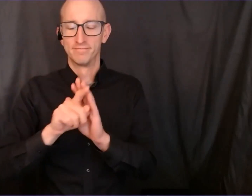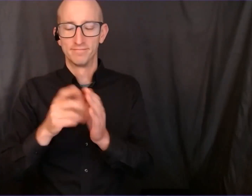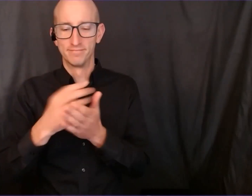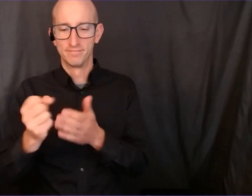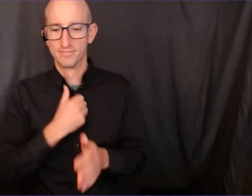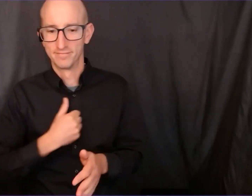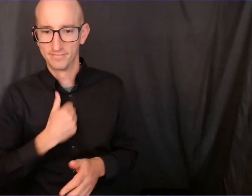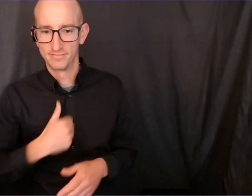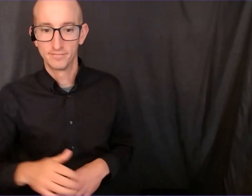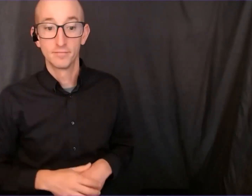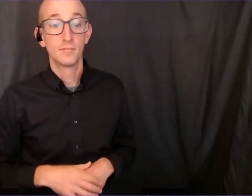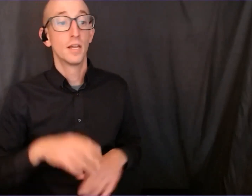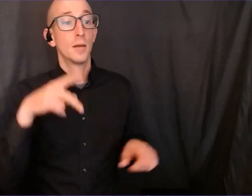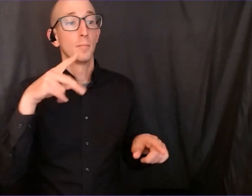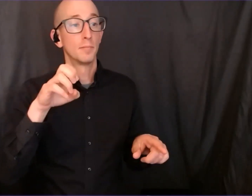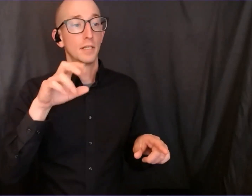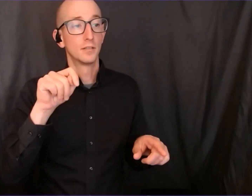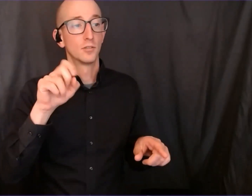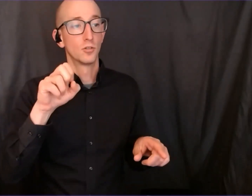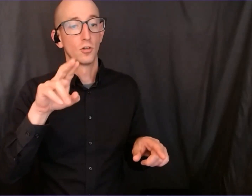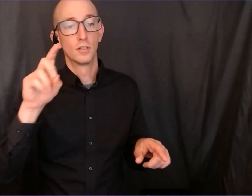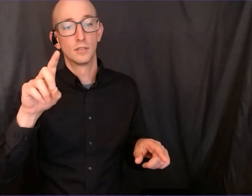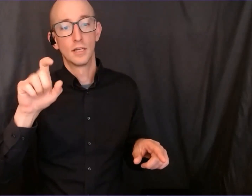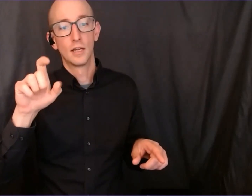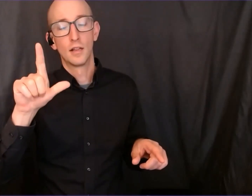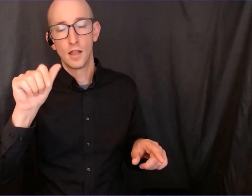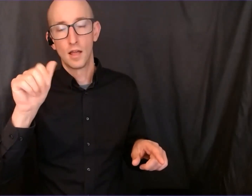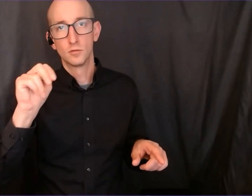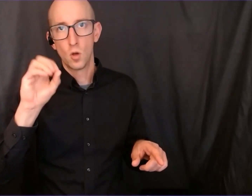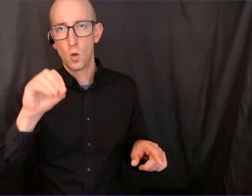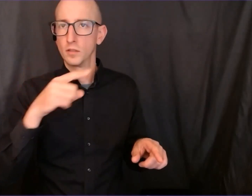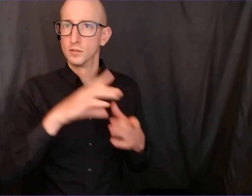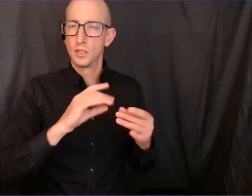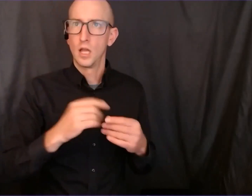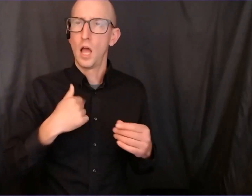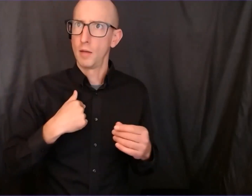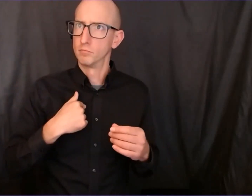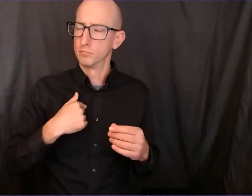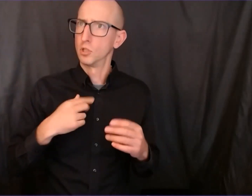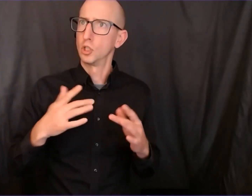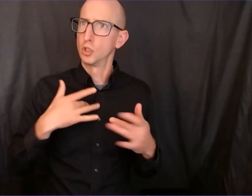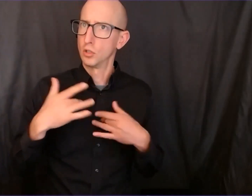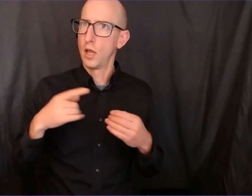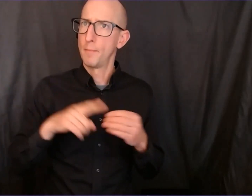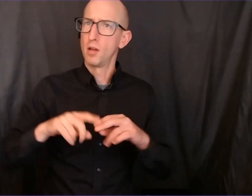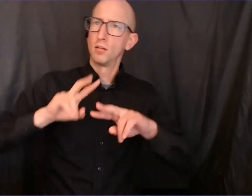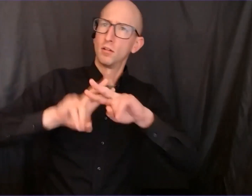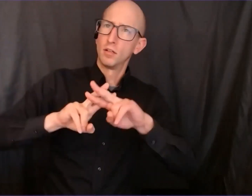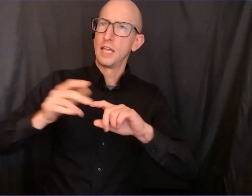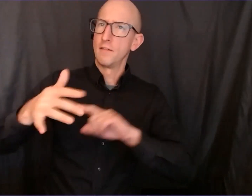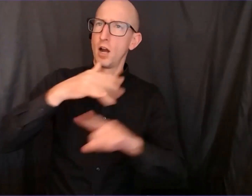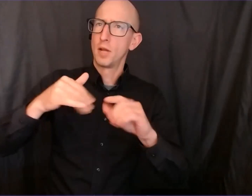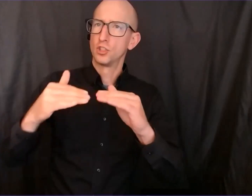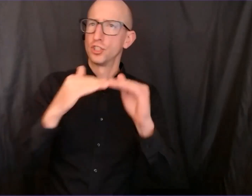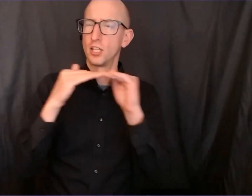Peter Delano says, I'm very concerned about hashtag environmental justice related to the